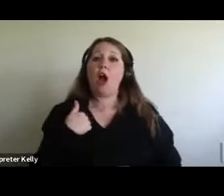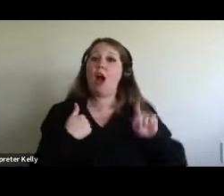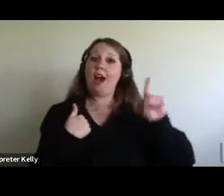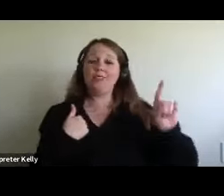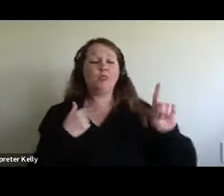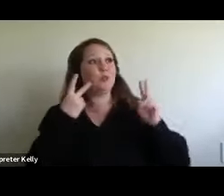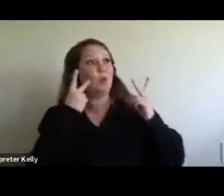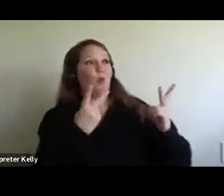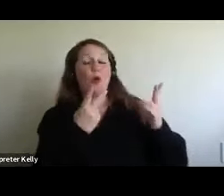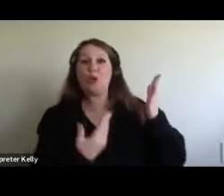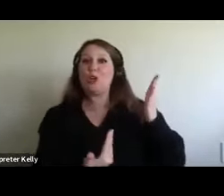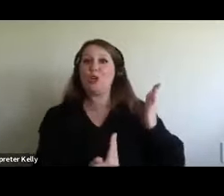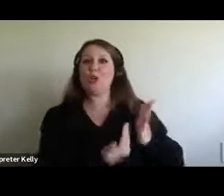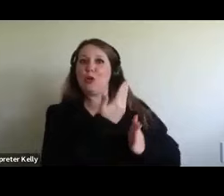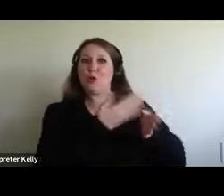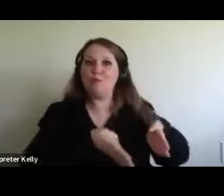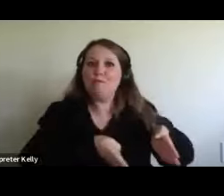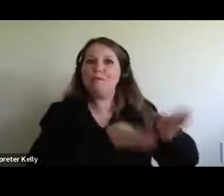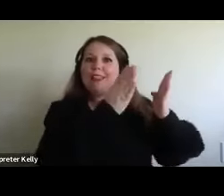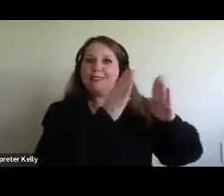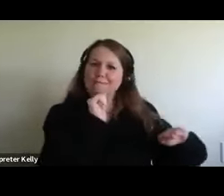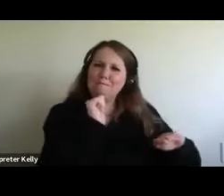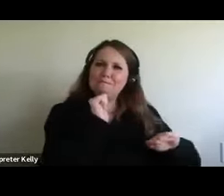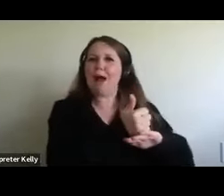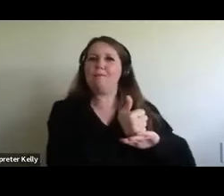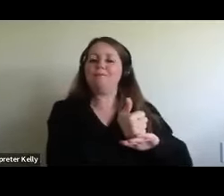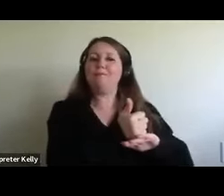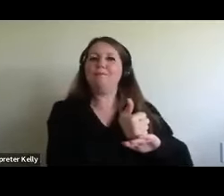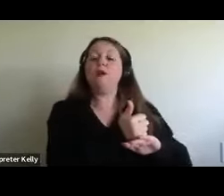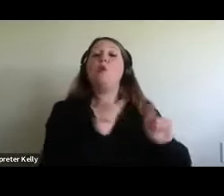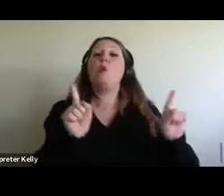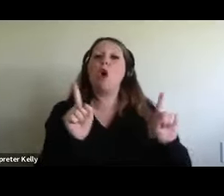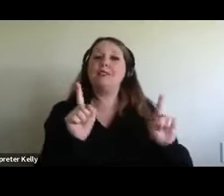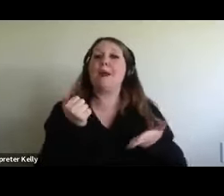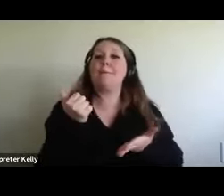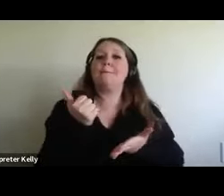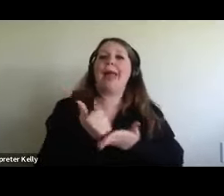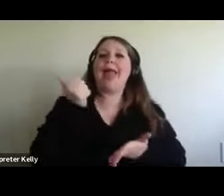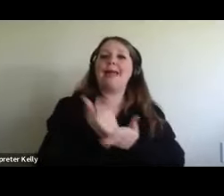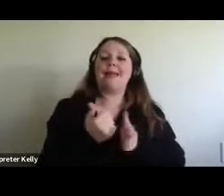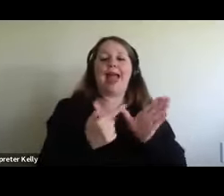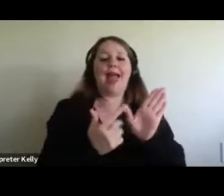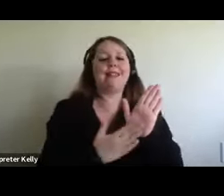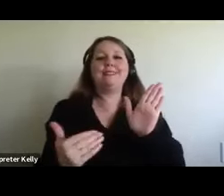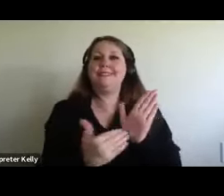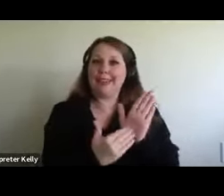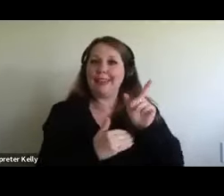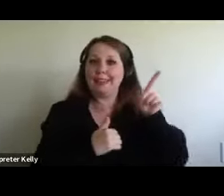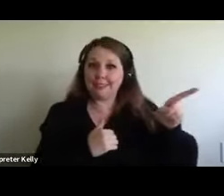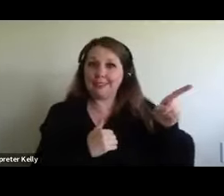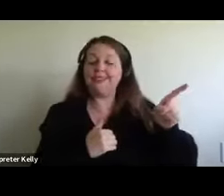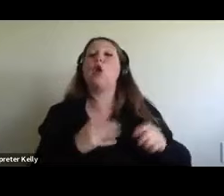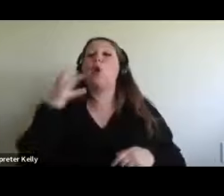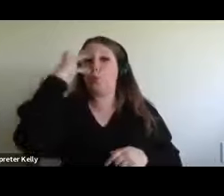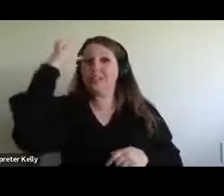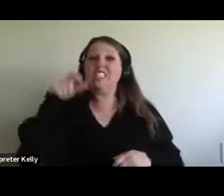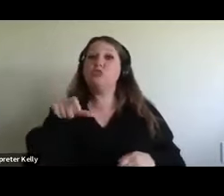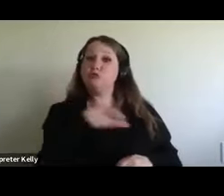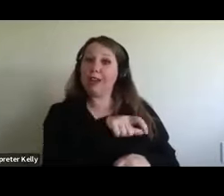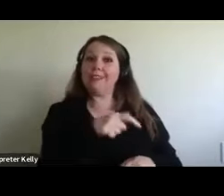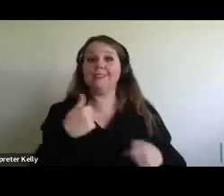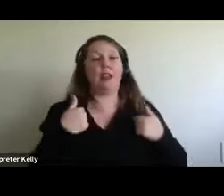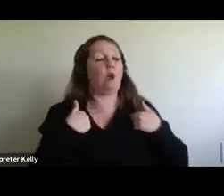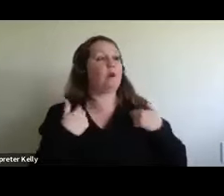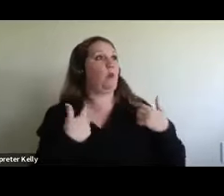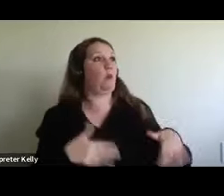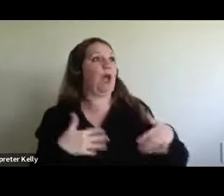Bank, brand new, Queen Street, and it was not accessible. And I remember that I went there, called the